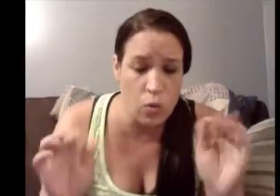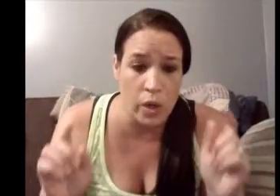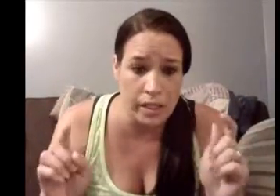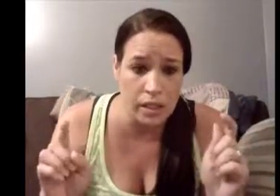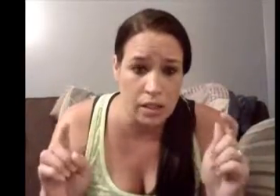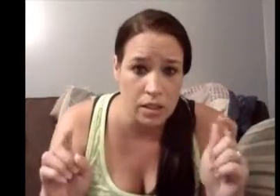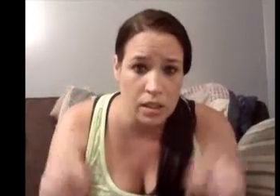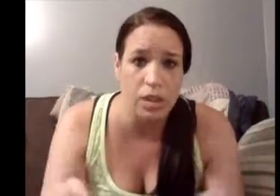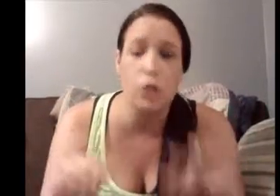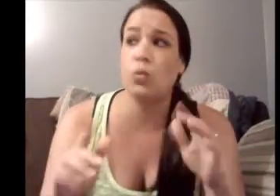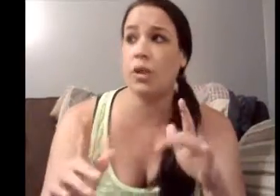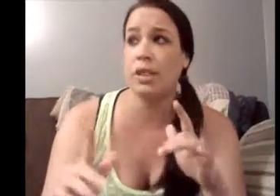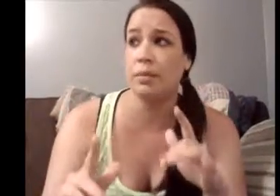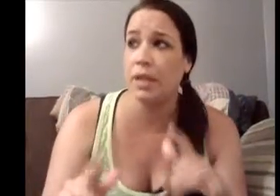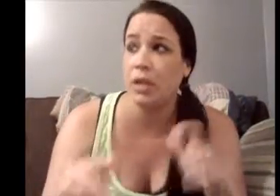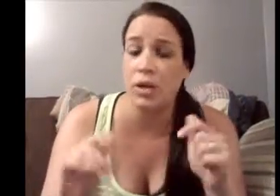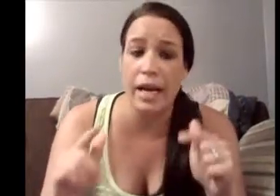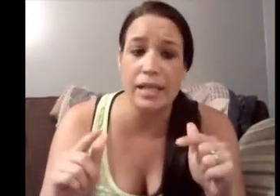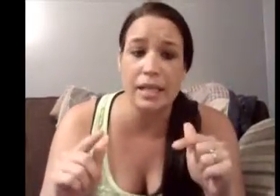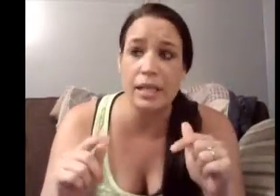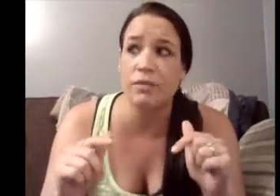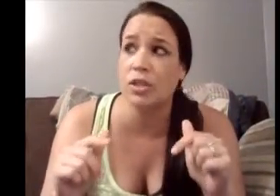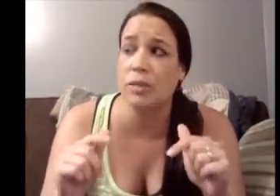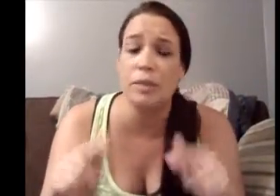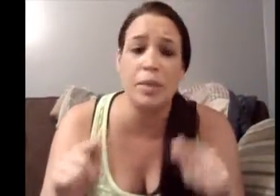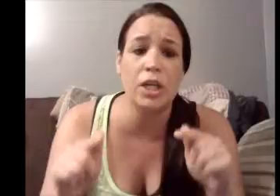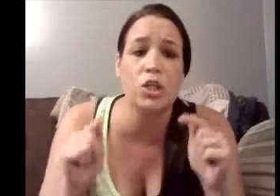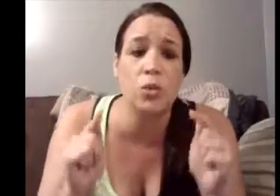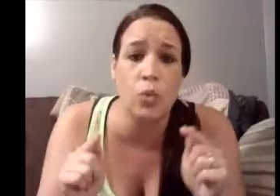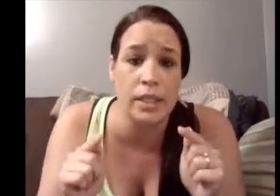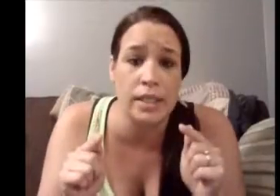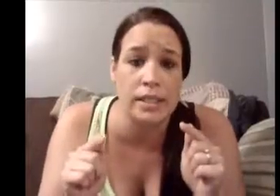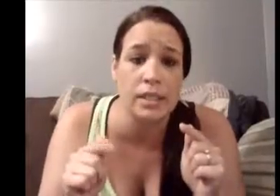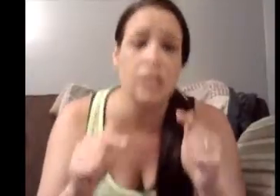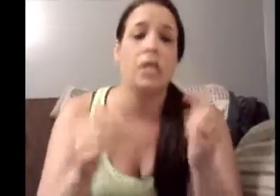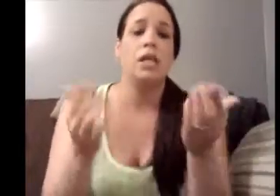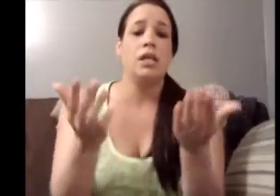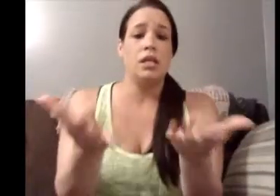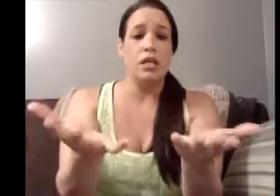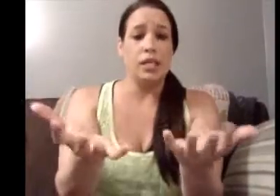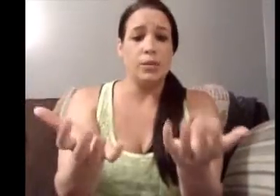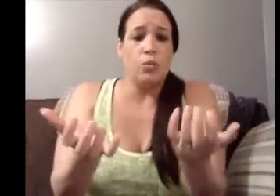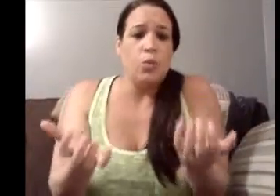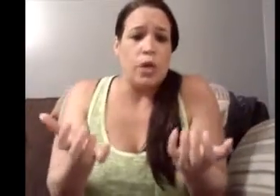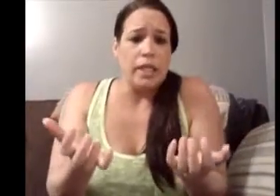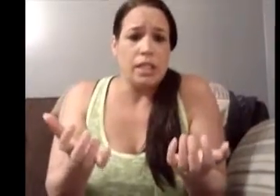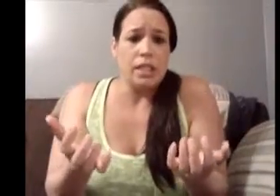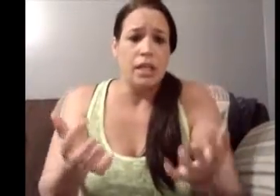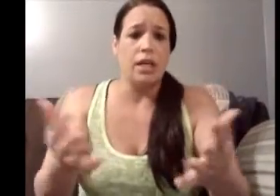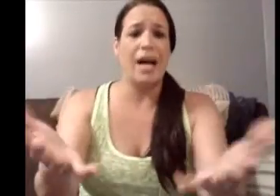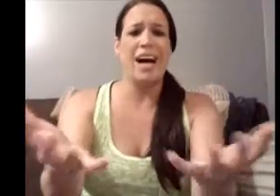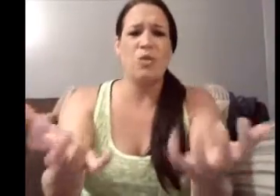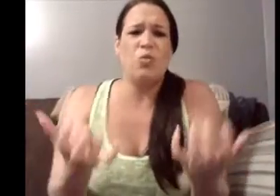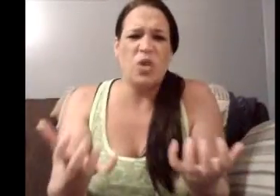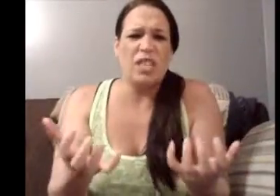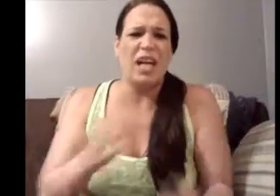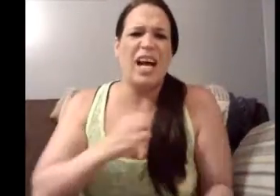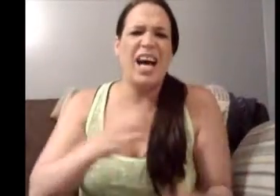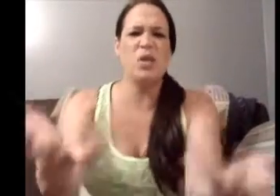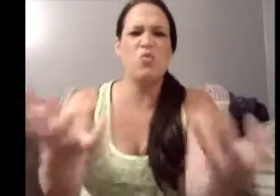Want. Like, you want something. You're asking for something because you want it. It's want. I want it. I